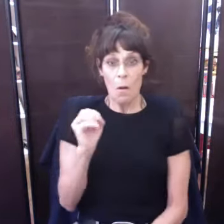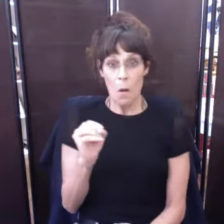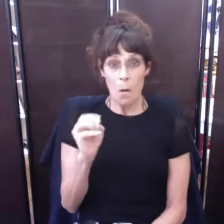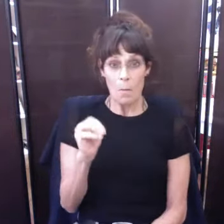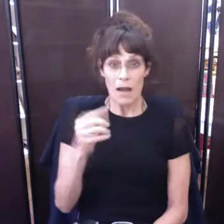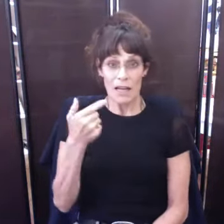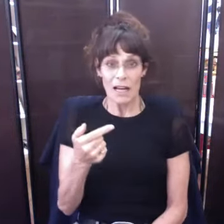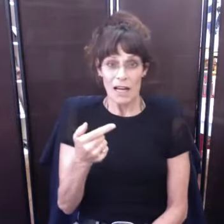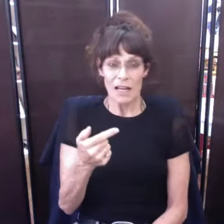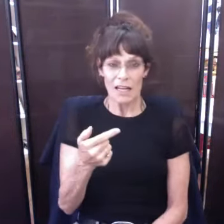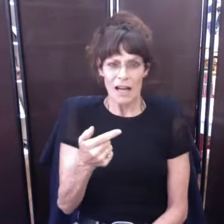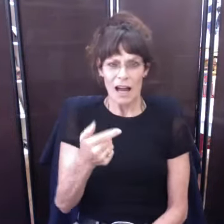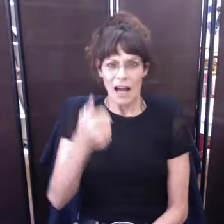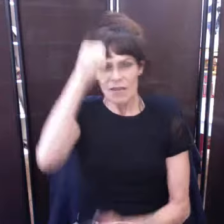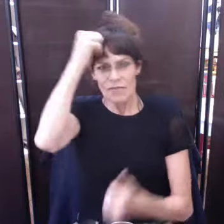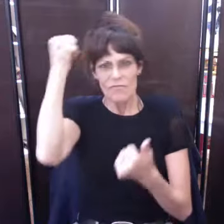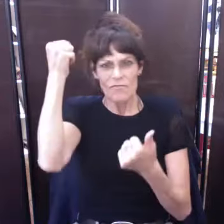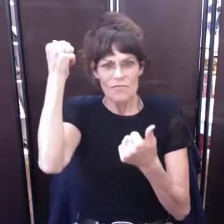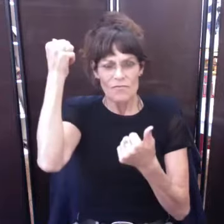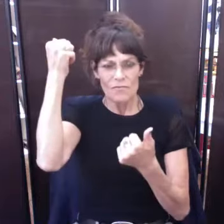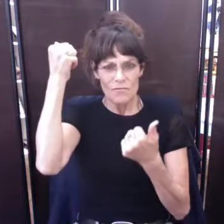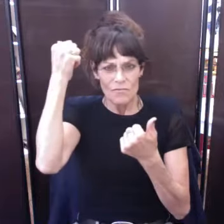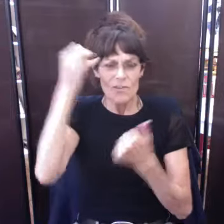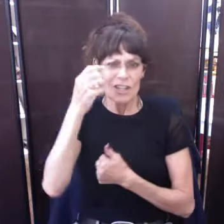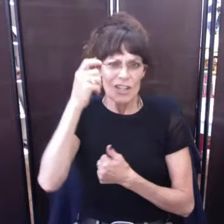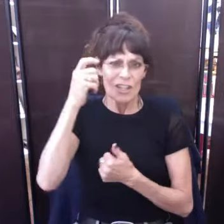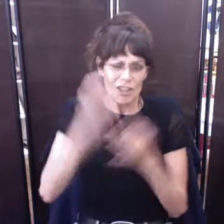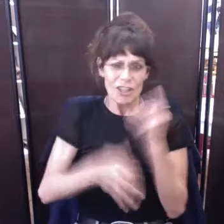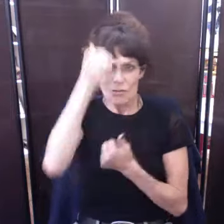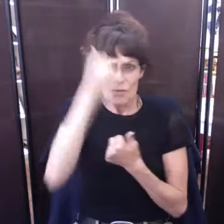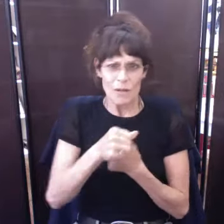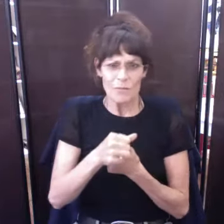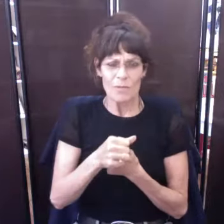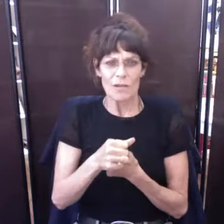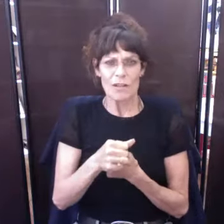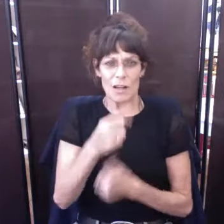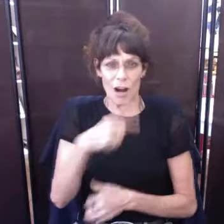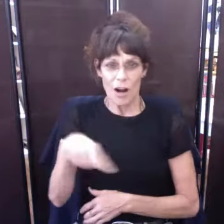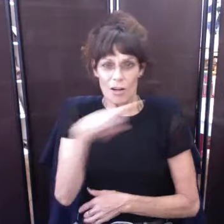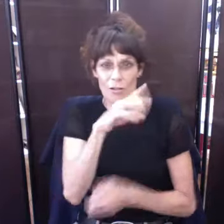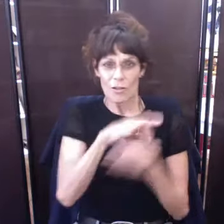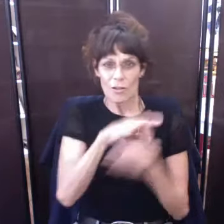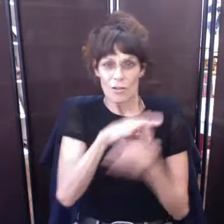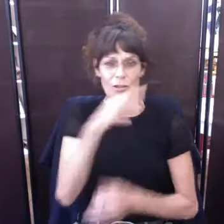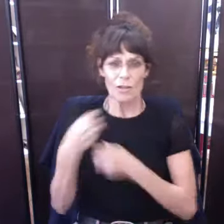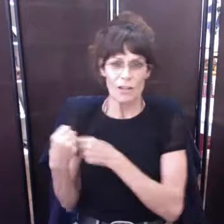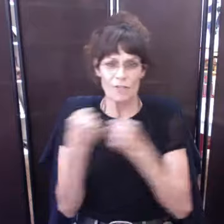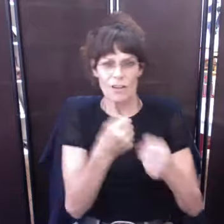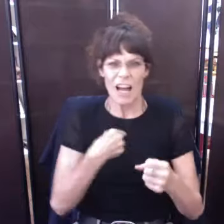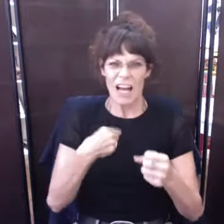I always tell my digits because I don't know, I'm sure you guys are spiritually fit. I am not. I judge everybody. I